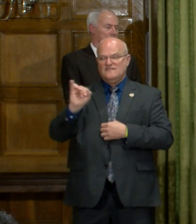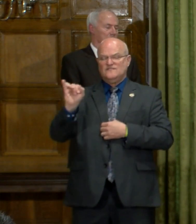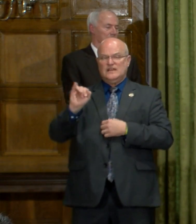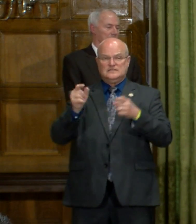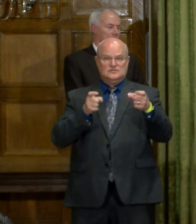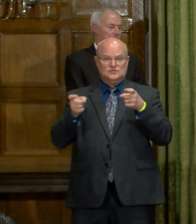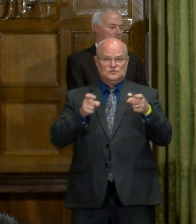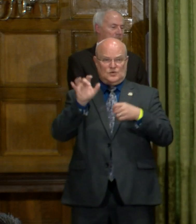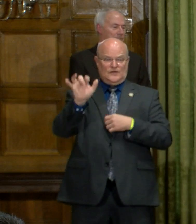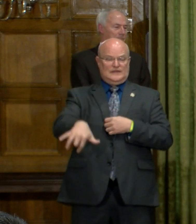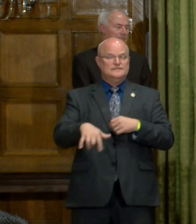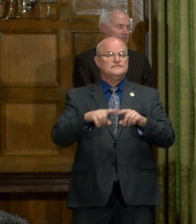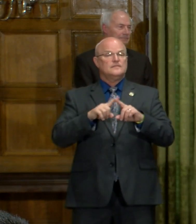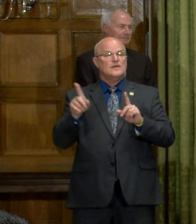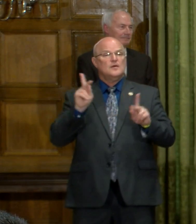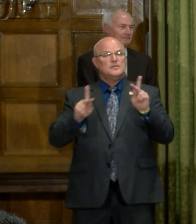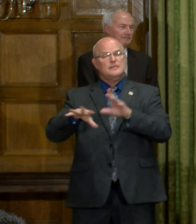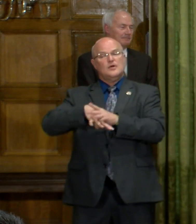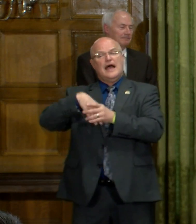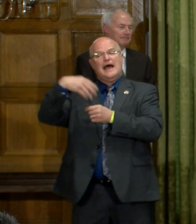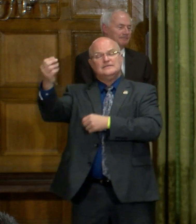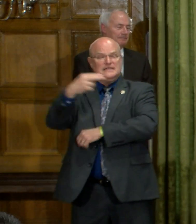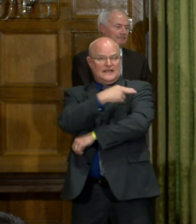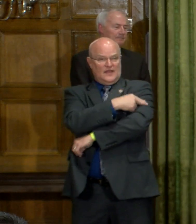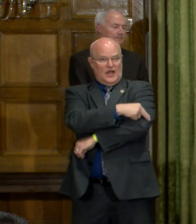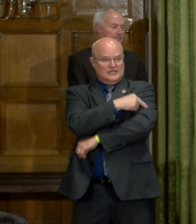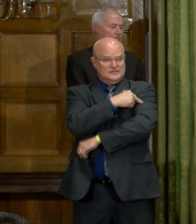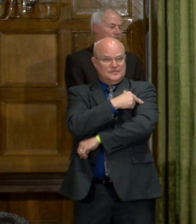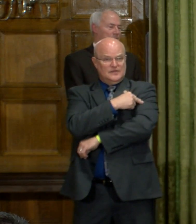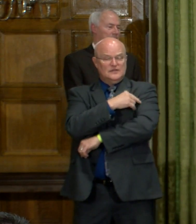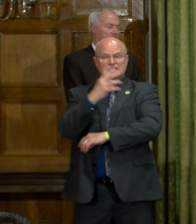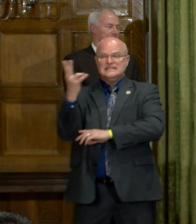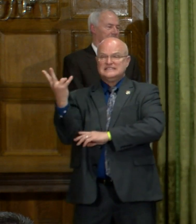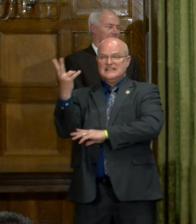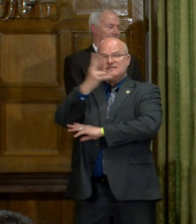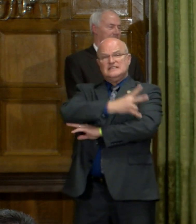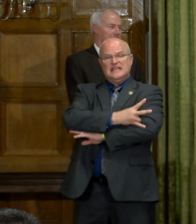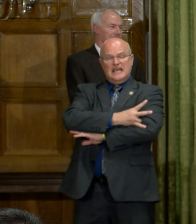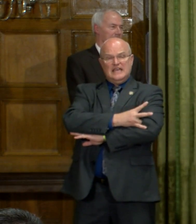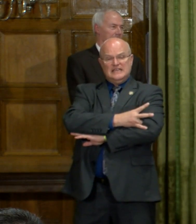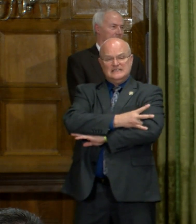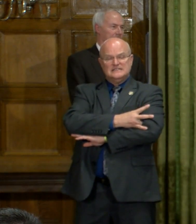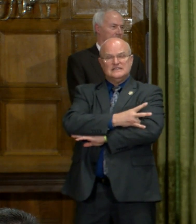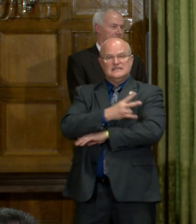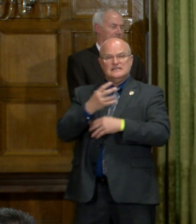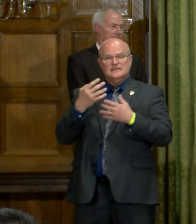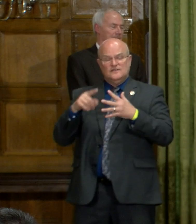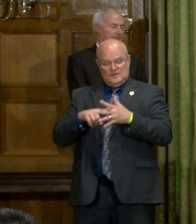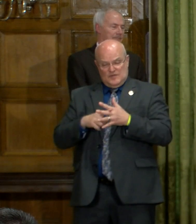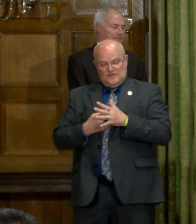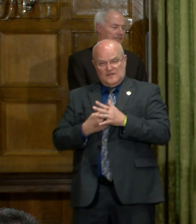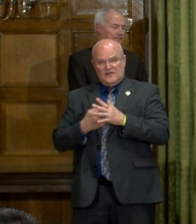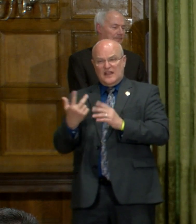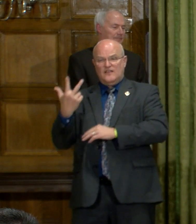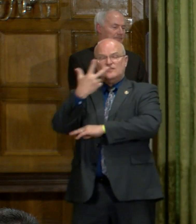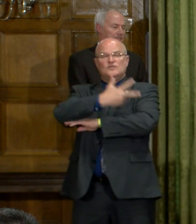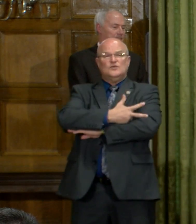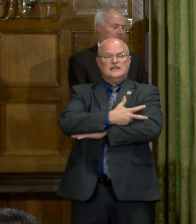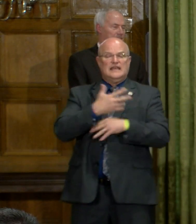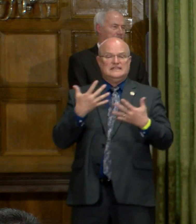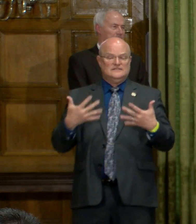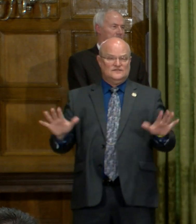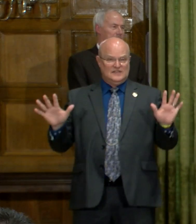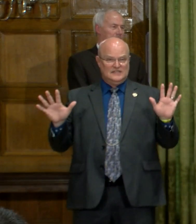control in that setting. But for those who are outside of the hospital, 7 days after the onset of fever and 3 days